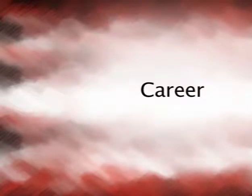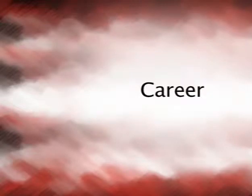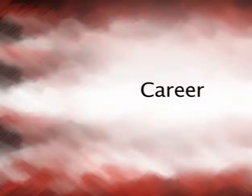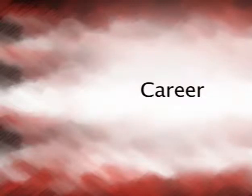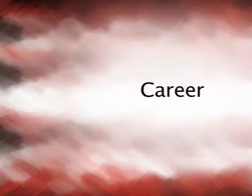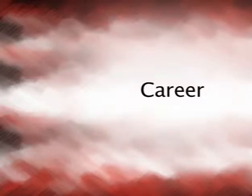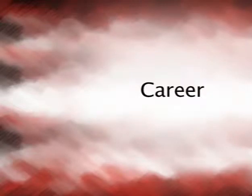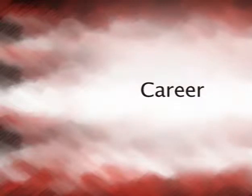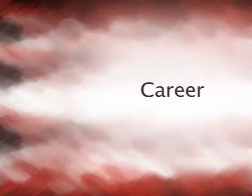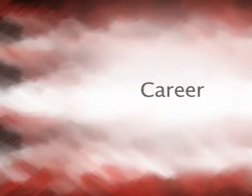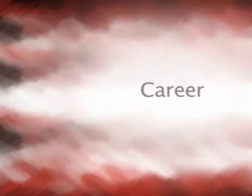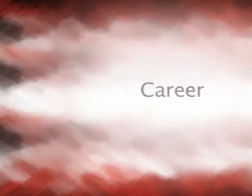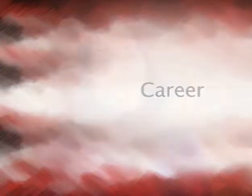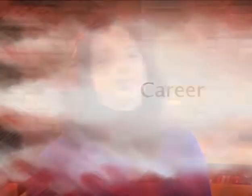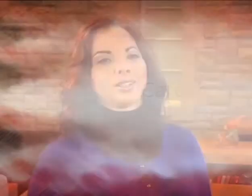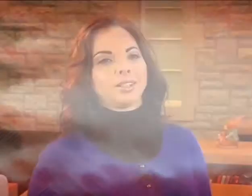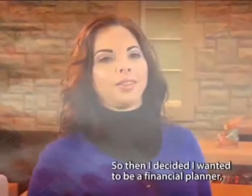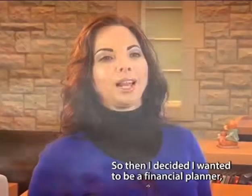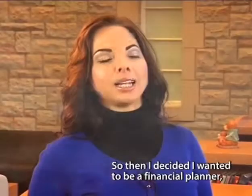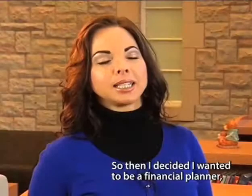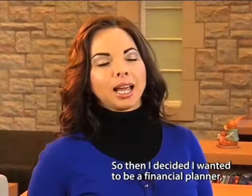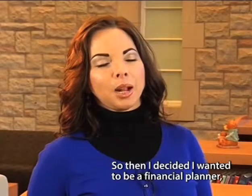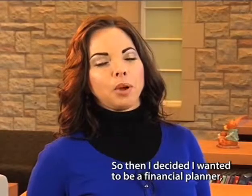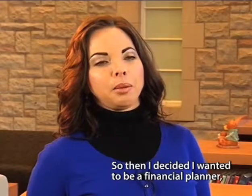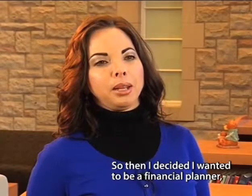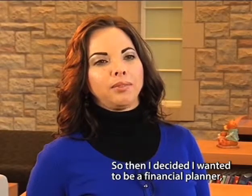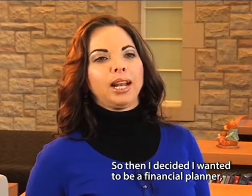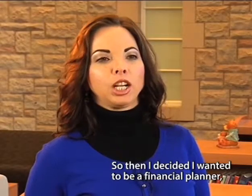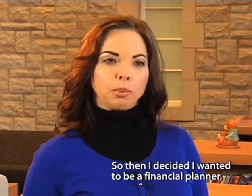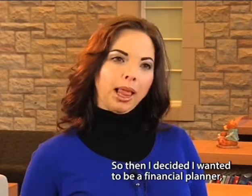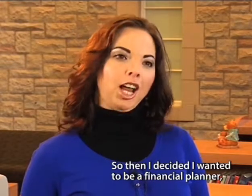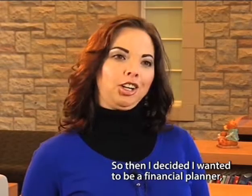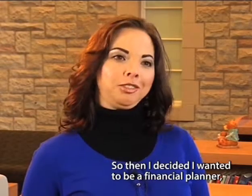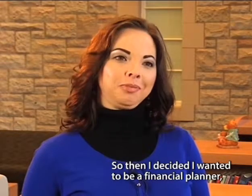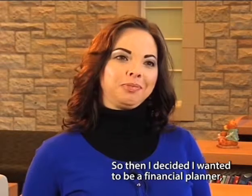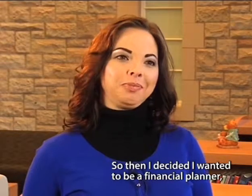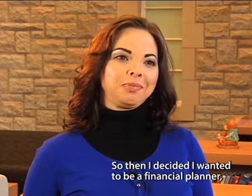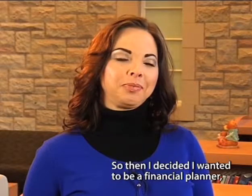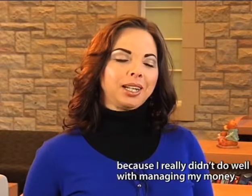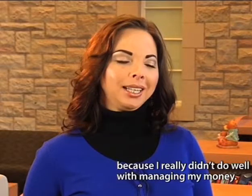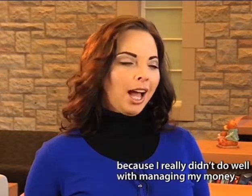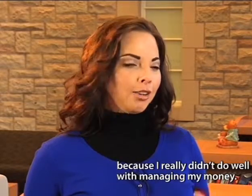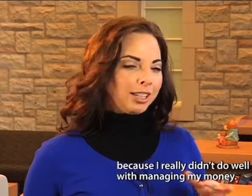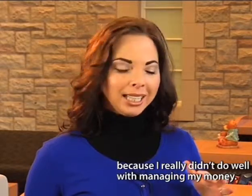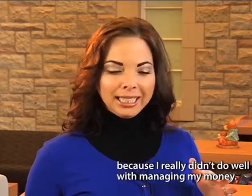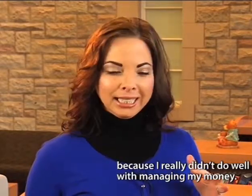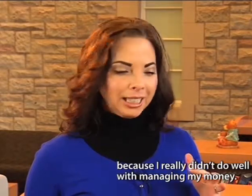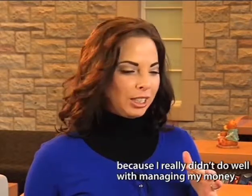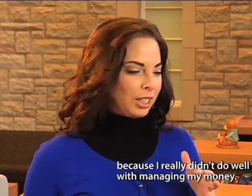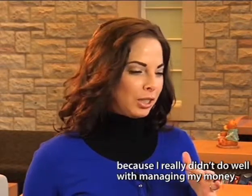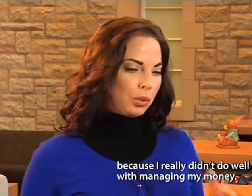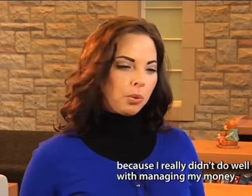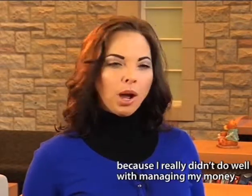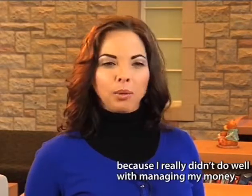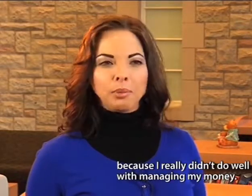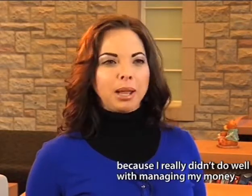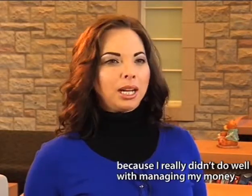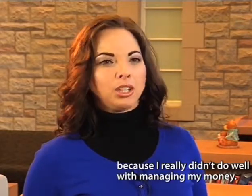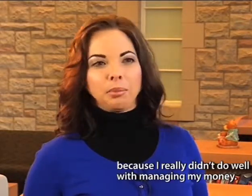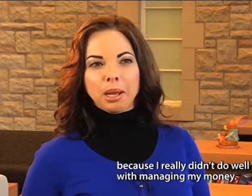Title, career. So then I decided I wanted to be a financial planner because I really didn't do well with managing my